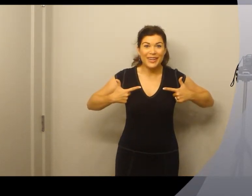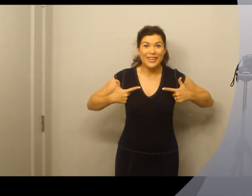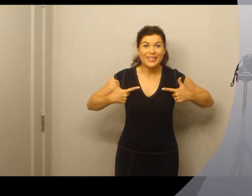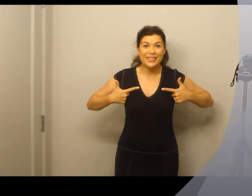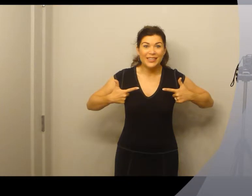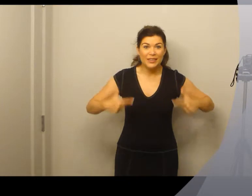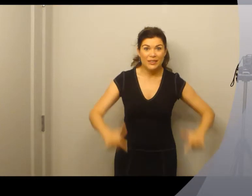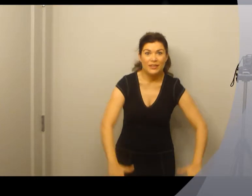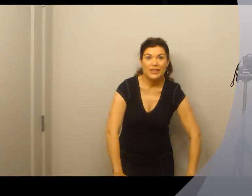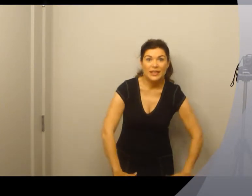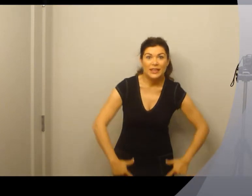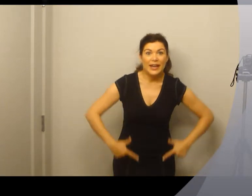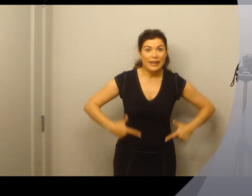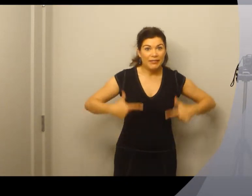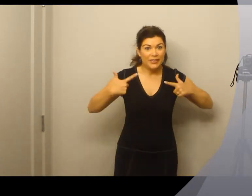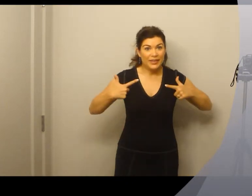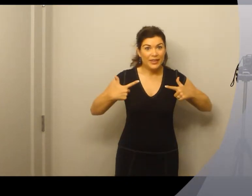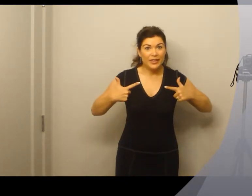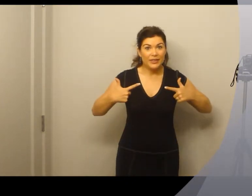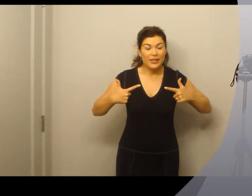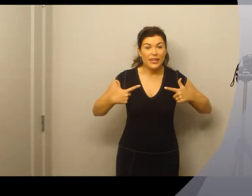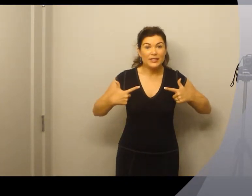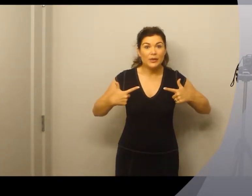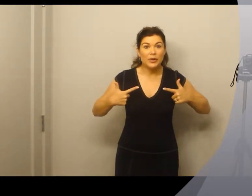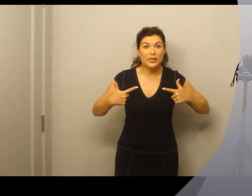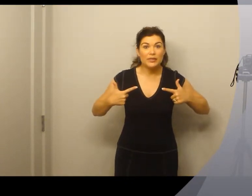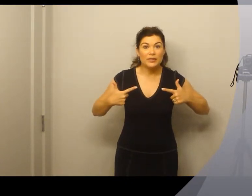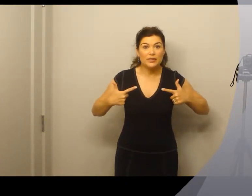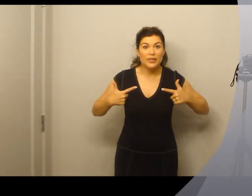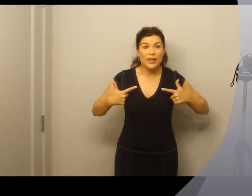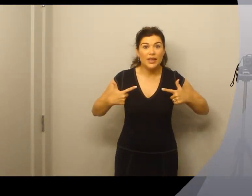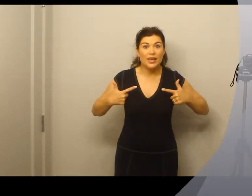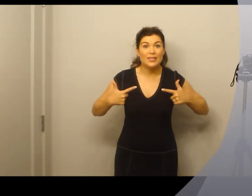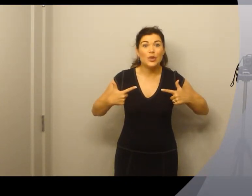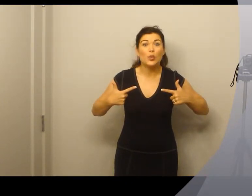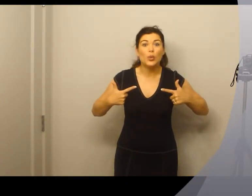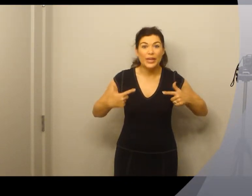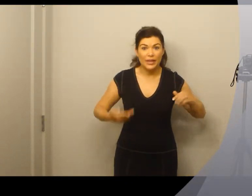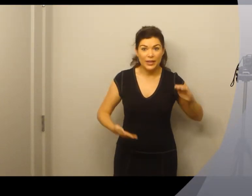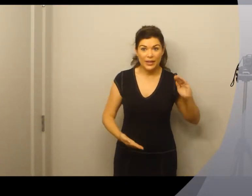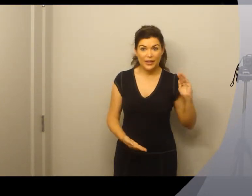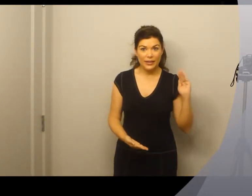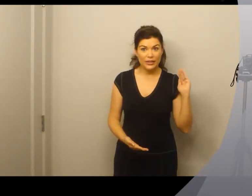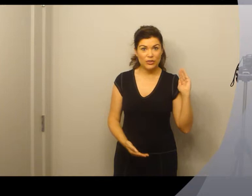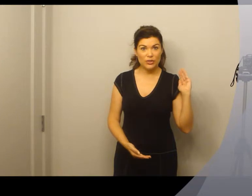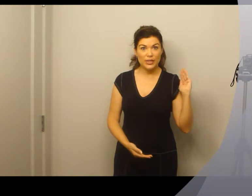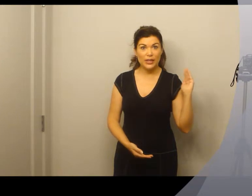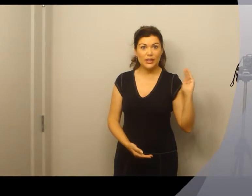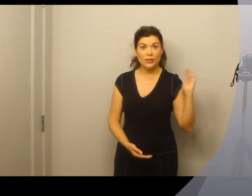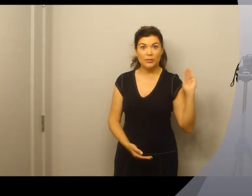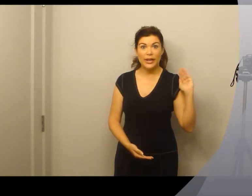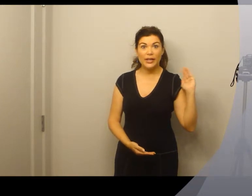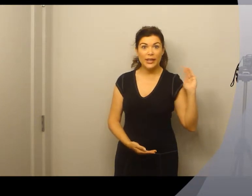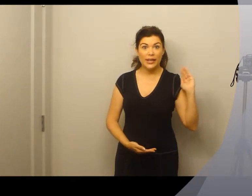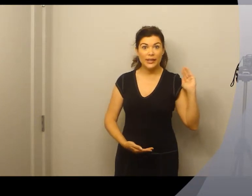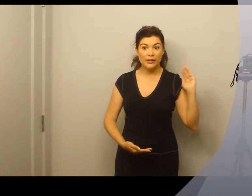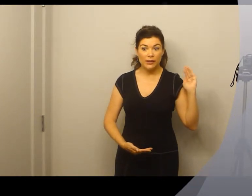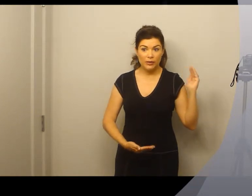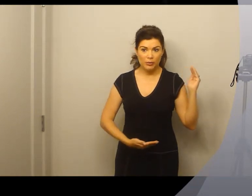Alright? Life. And the next sign we're going to say is we. And that's just taking your right hand. Remember,